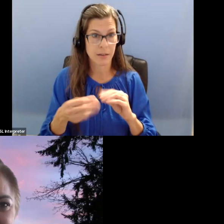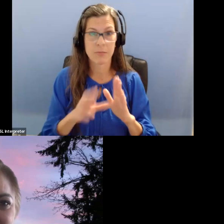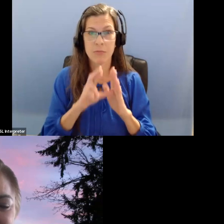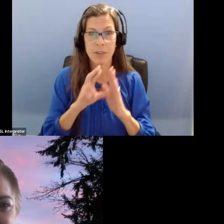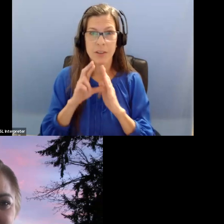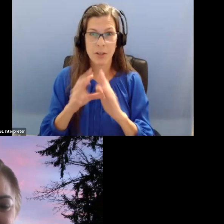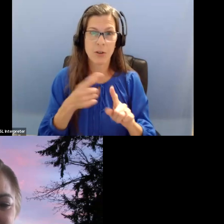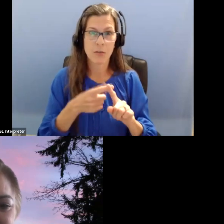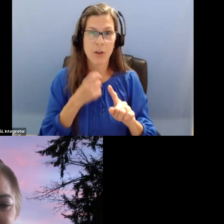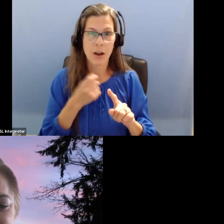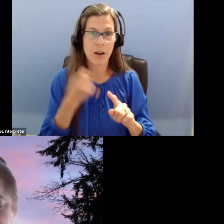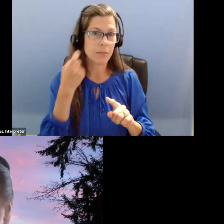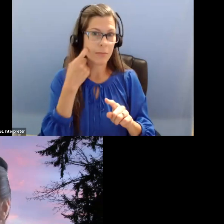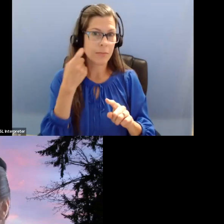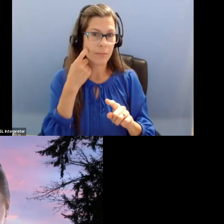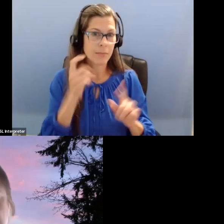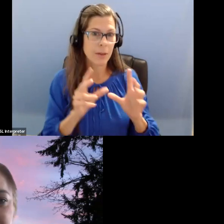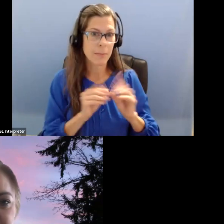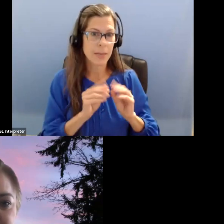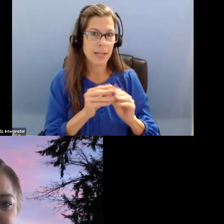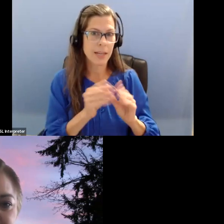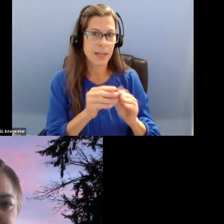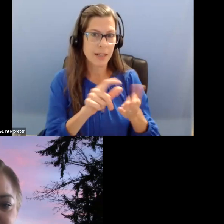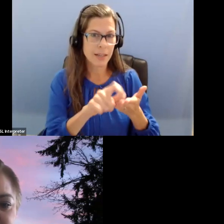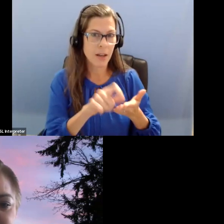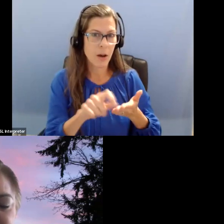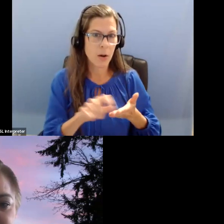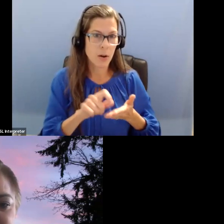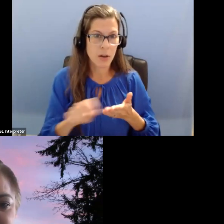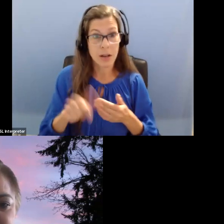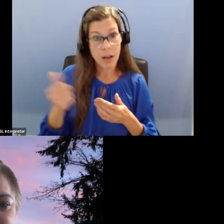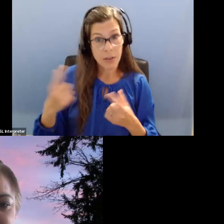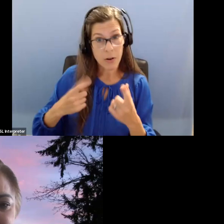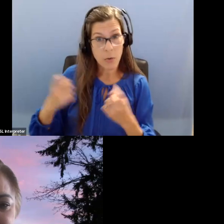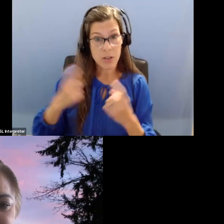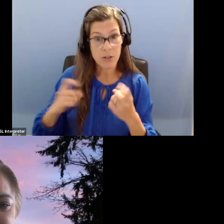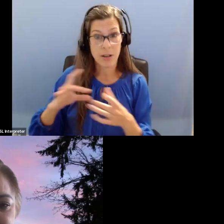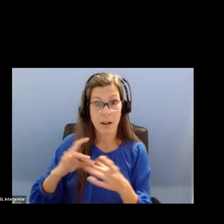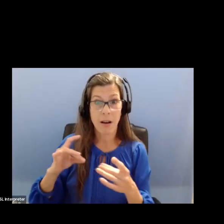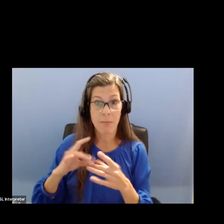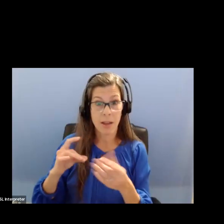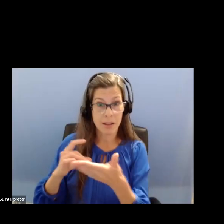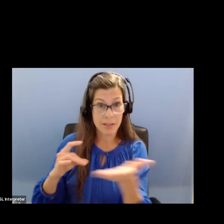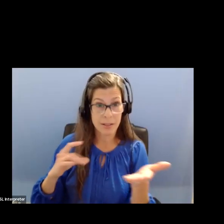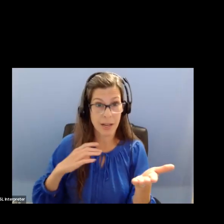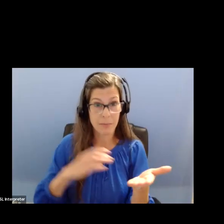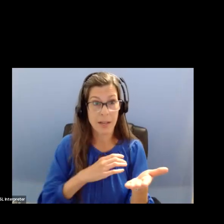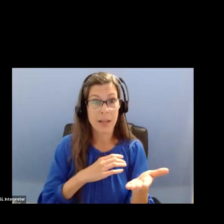today. All right, any other questions or comments from the steering committee before we move on to our discussion?